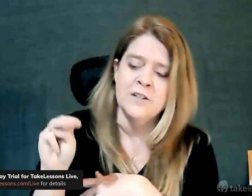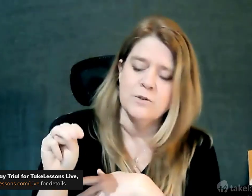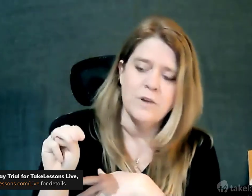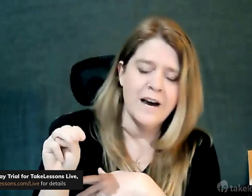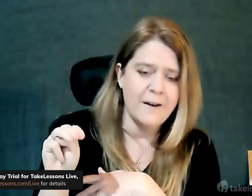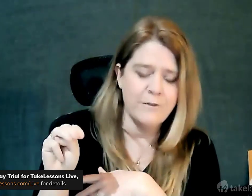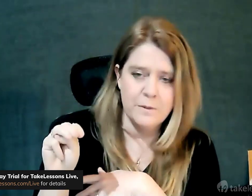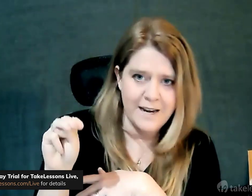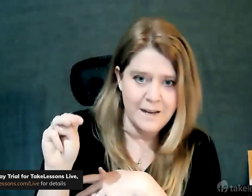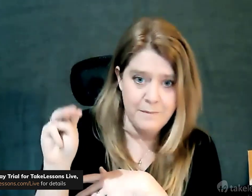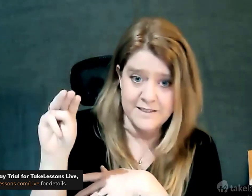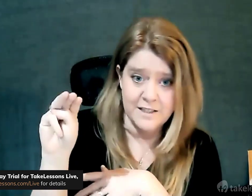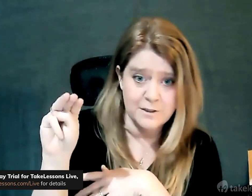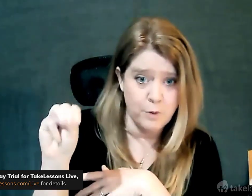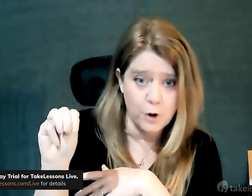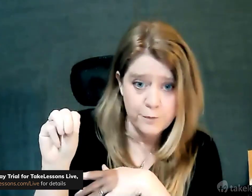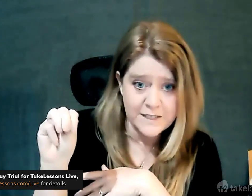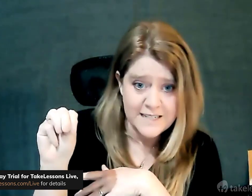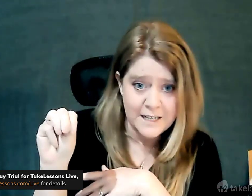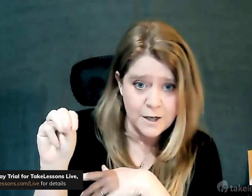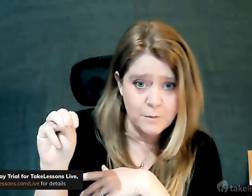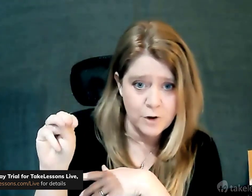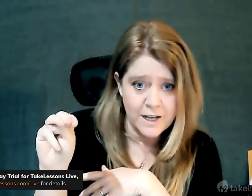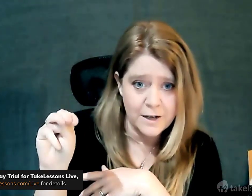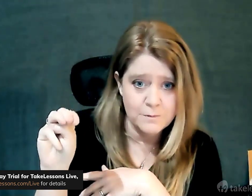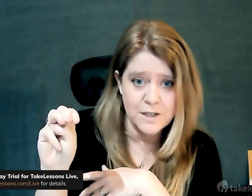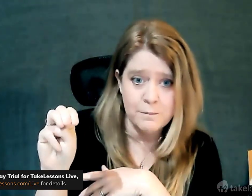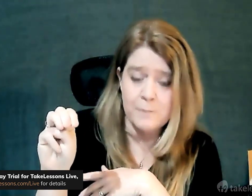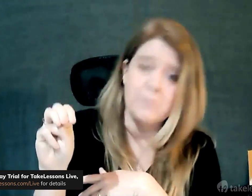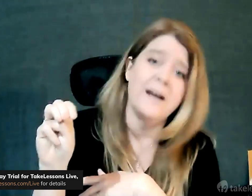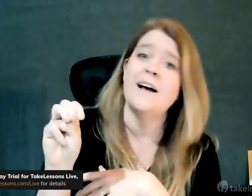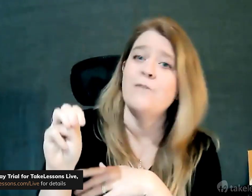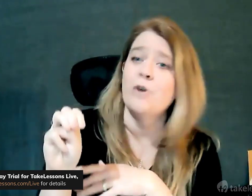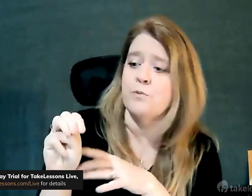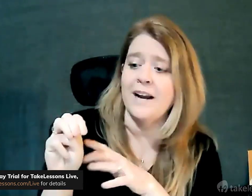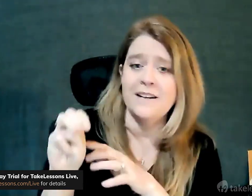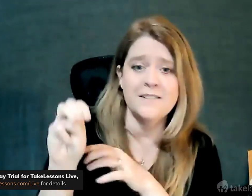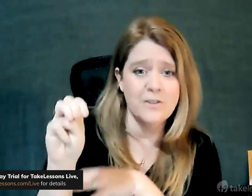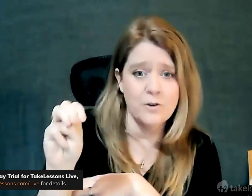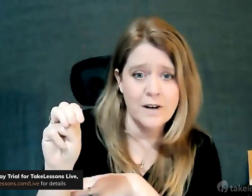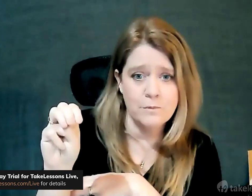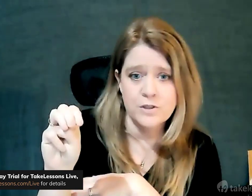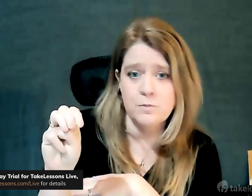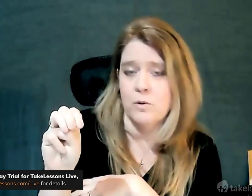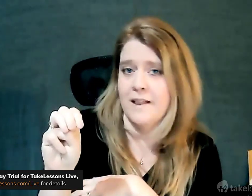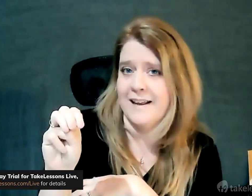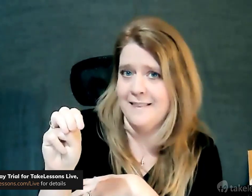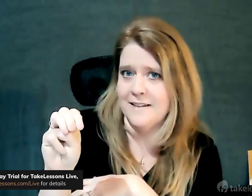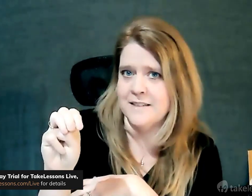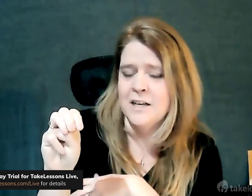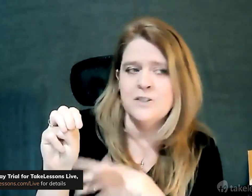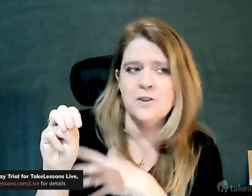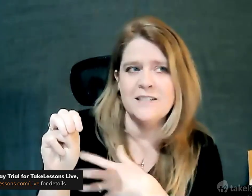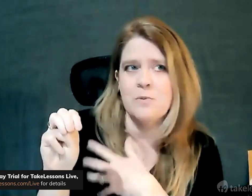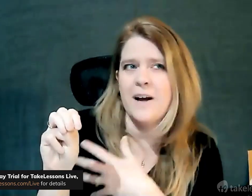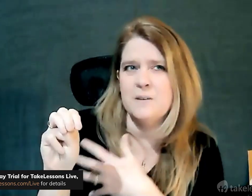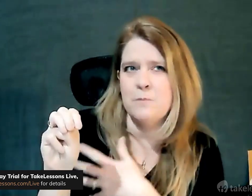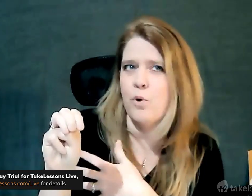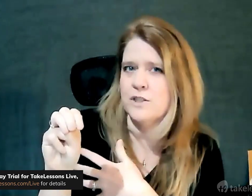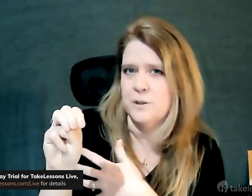not everybody makes this perfect M or M. Some people might have arthritis and their M looks more like this. So that's why it's important to